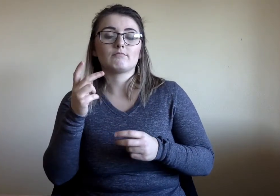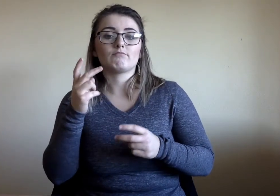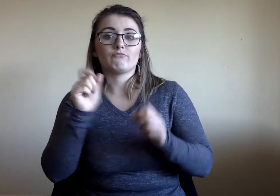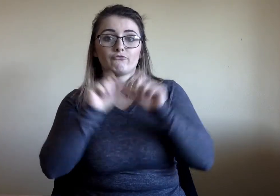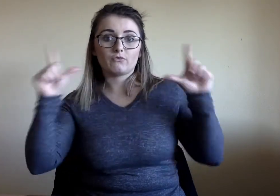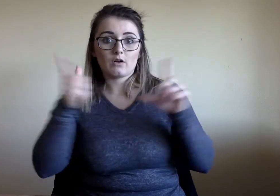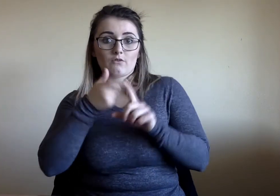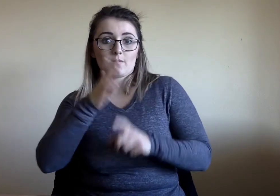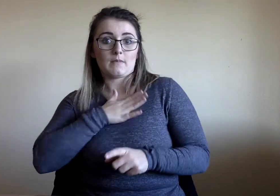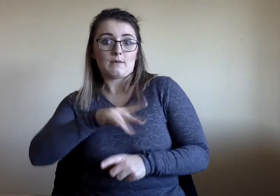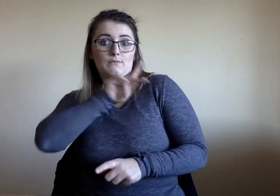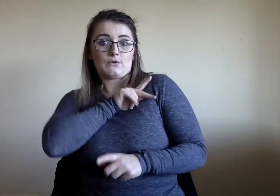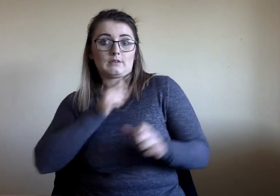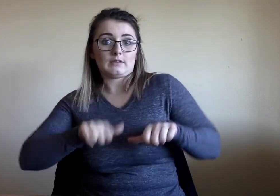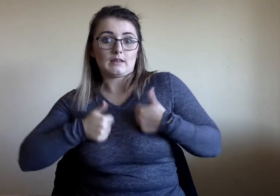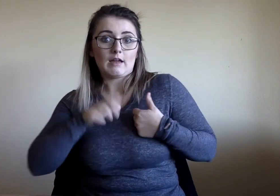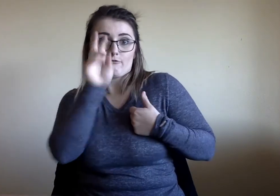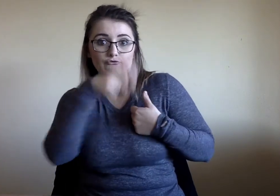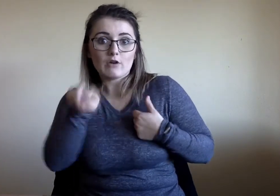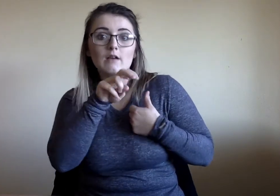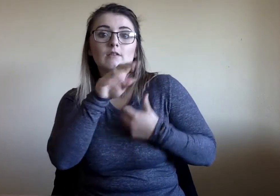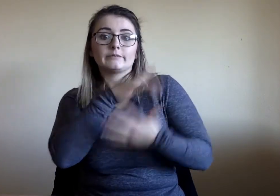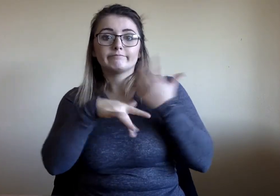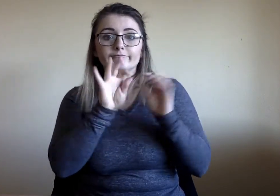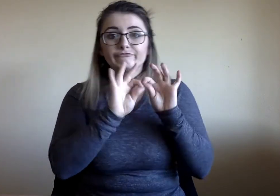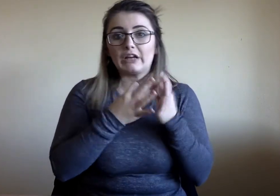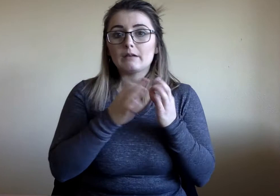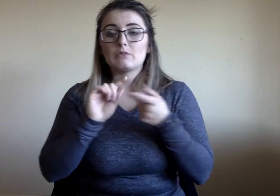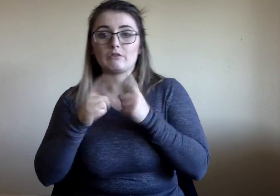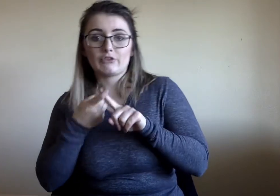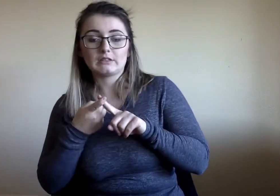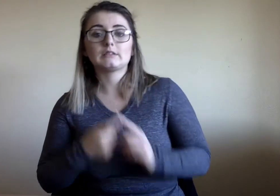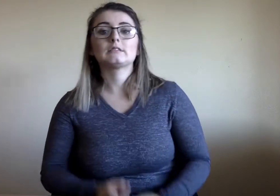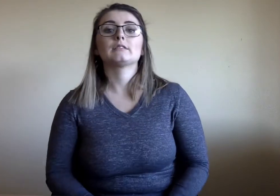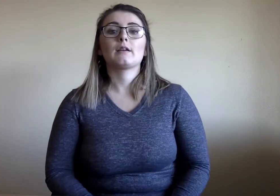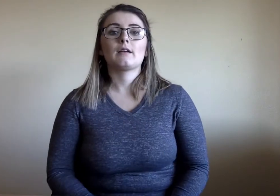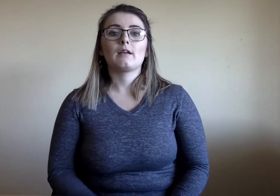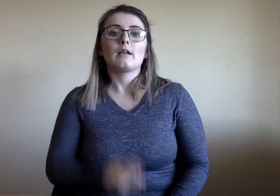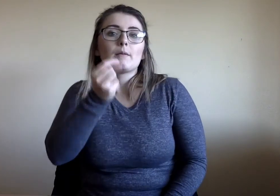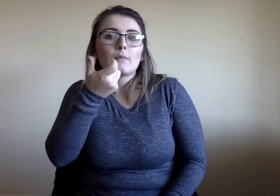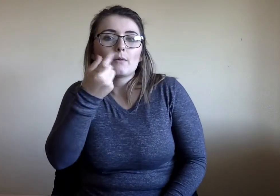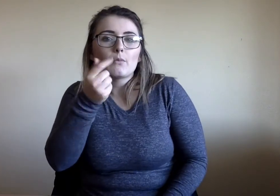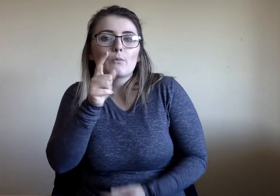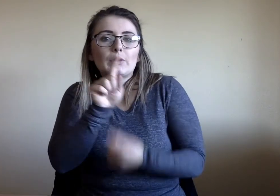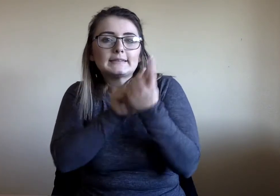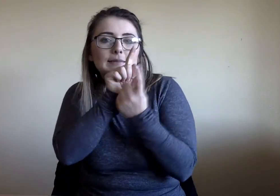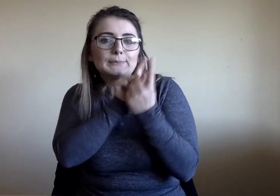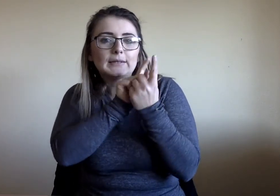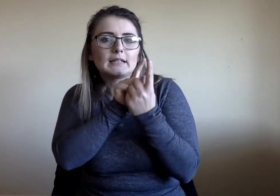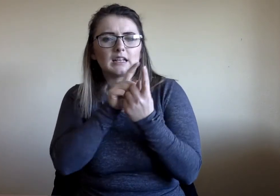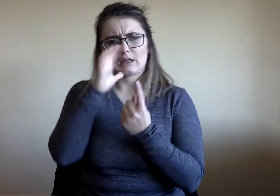traveling and spending time with family, friends, and talking about topics that are a bit more intimate. Not like weird intimate, but just